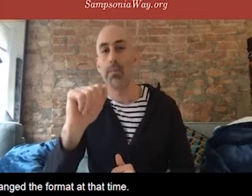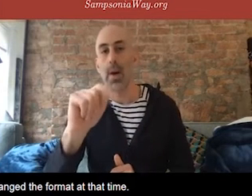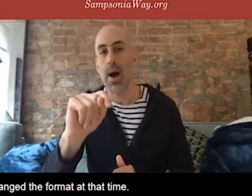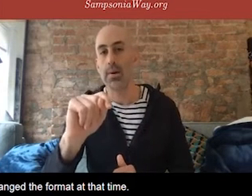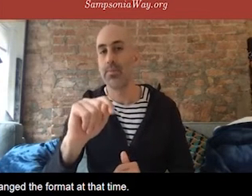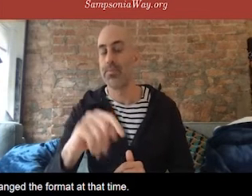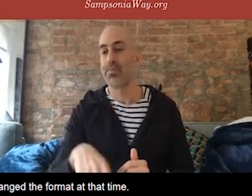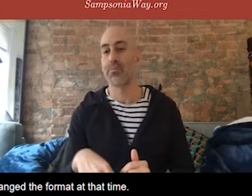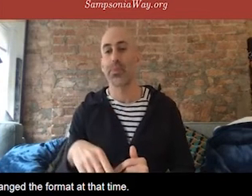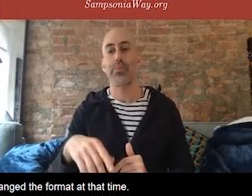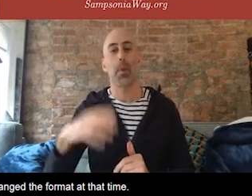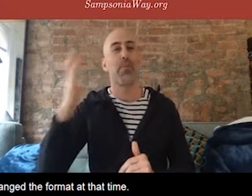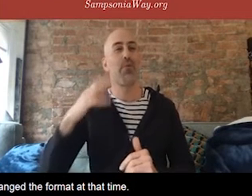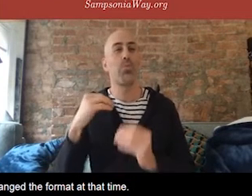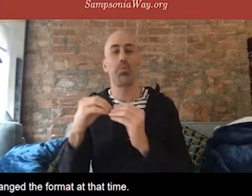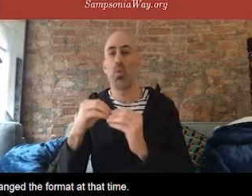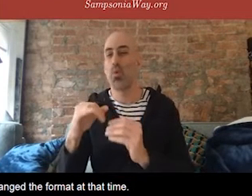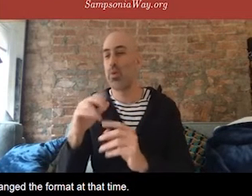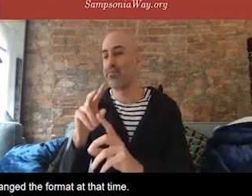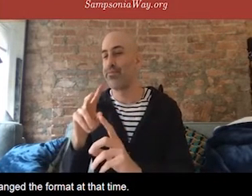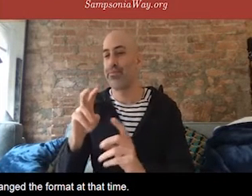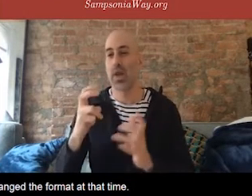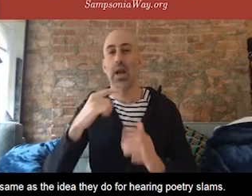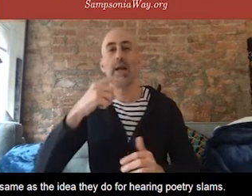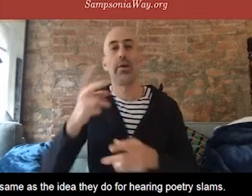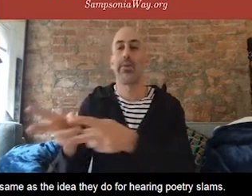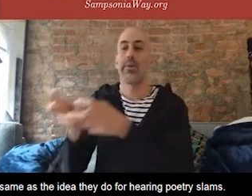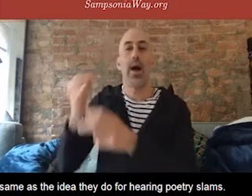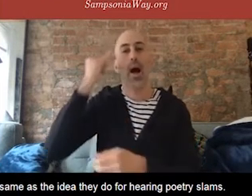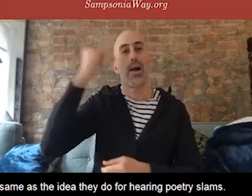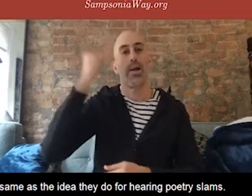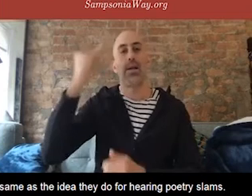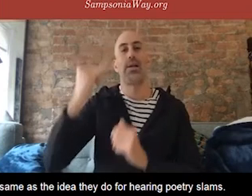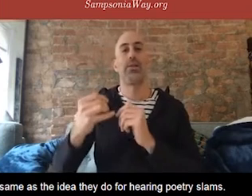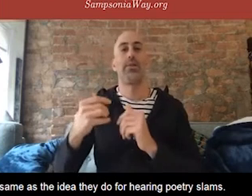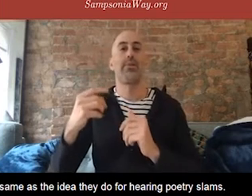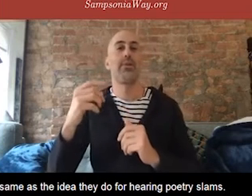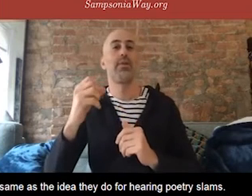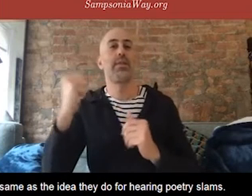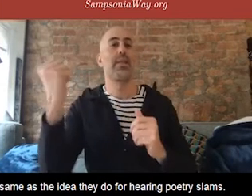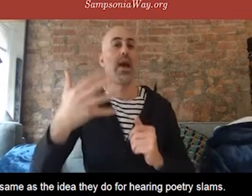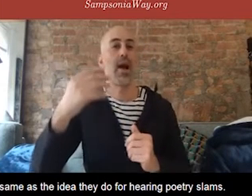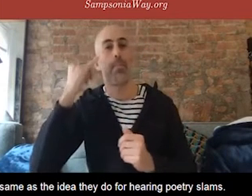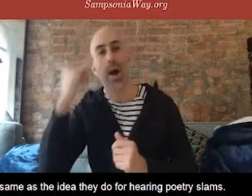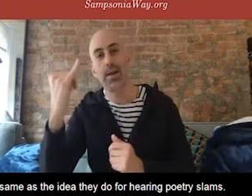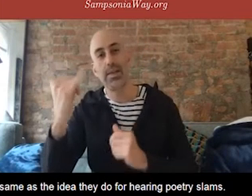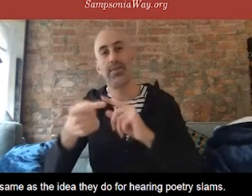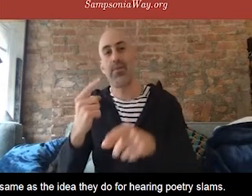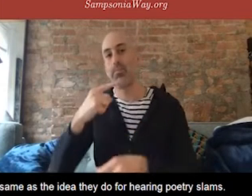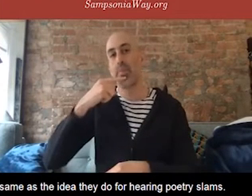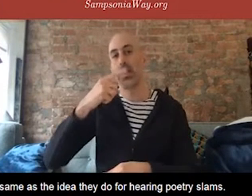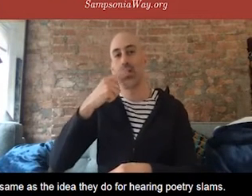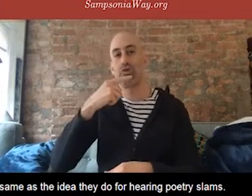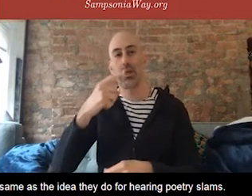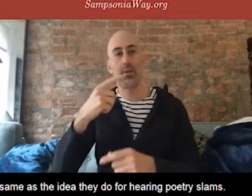We changed the name, we changed the format at that time. Up until that point, it had been very much